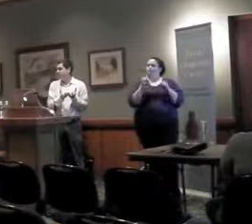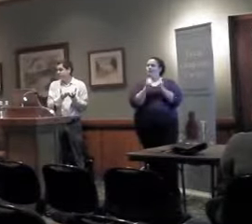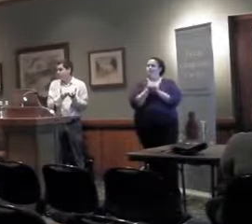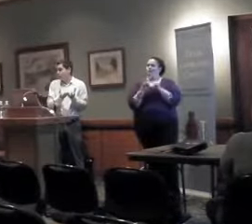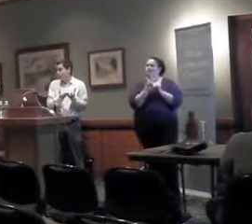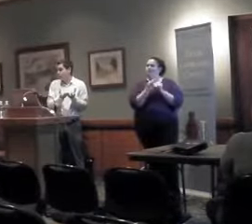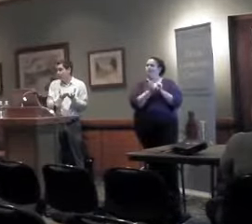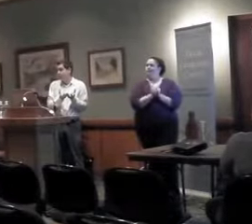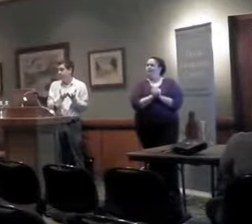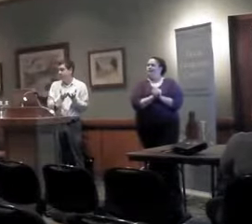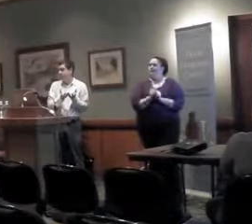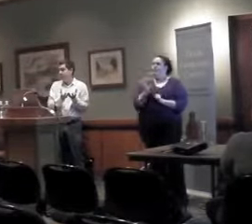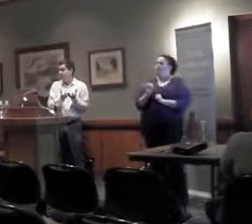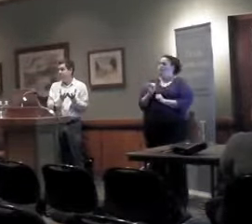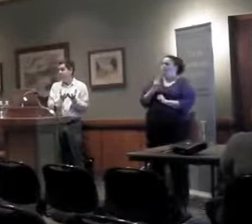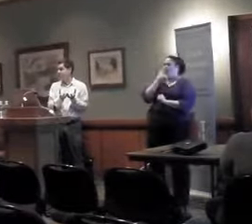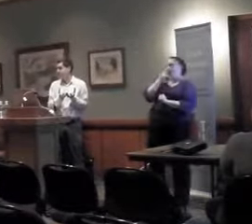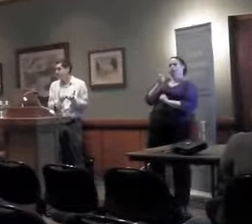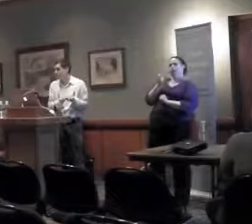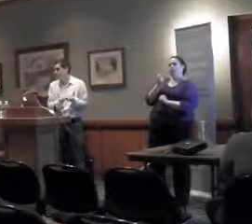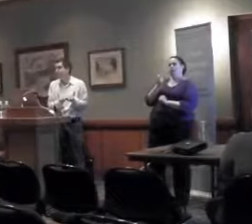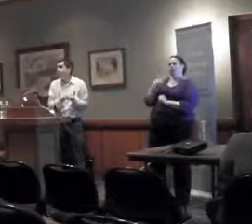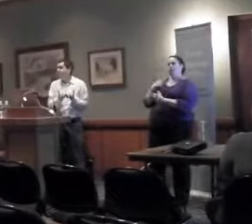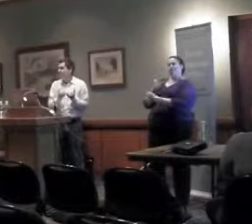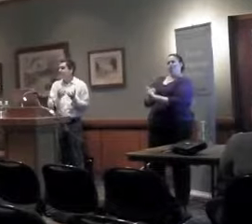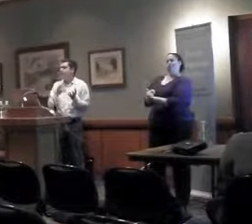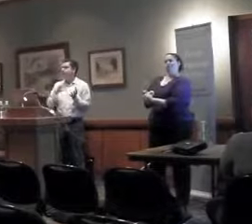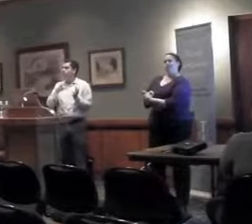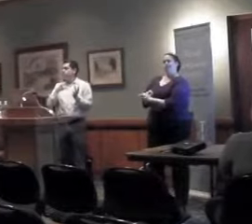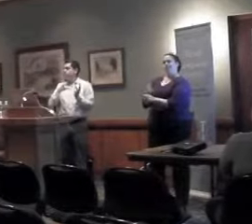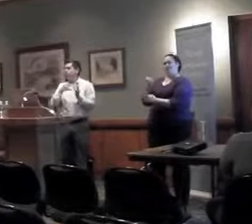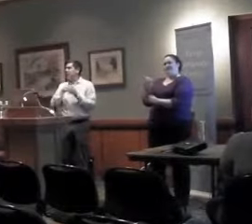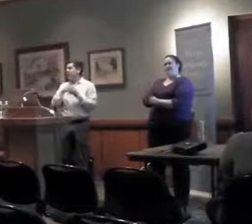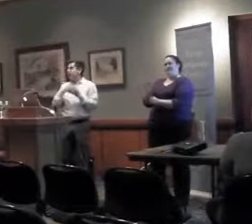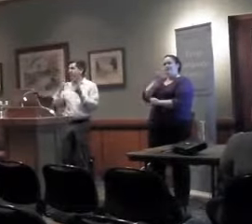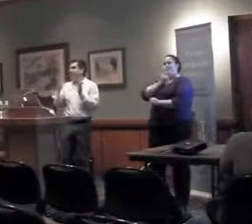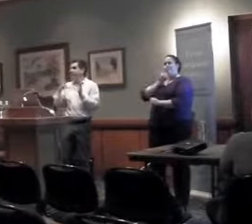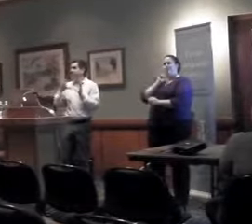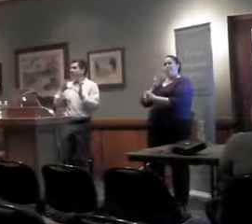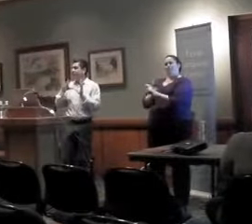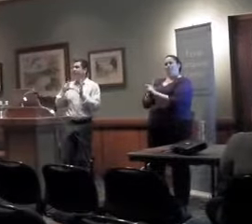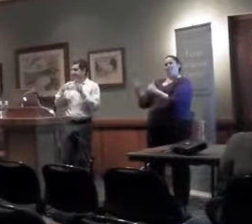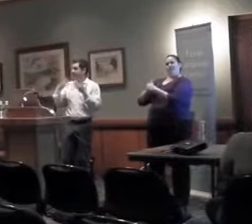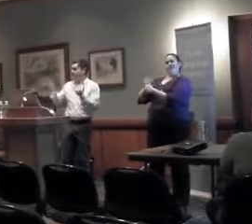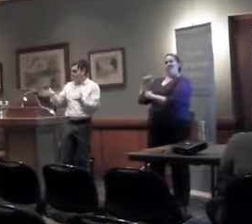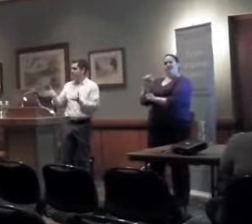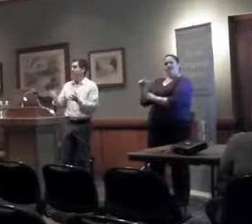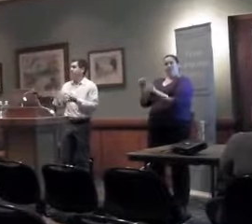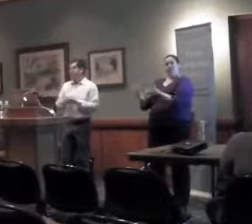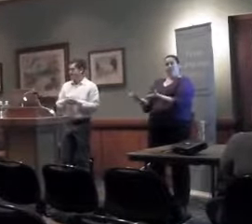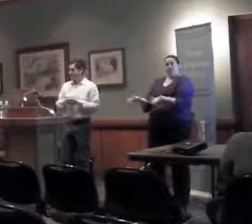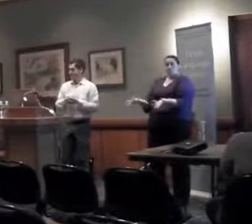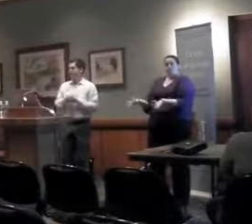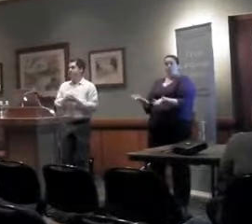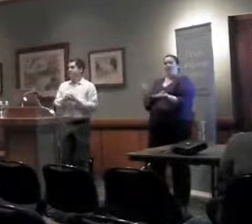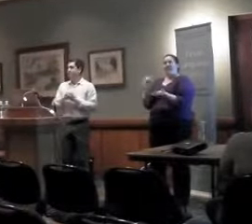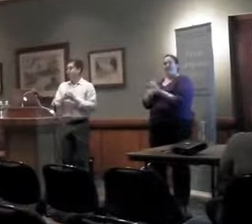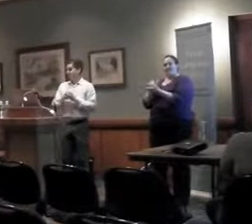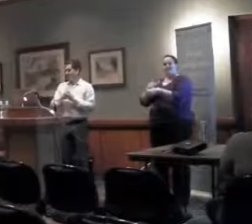interesting. And so I took my first ASL class when I was 19 years old. And so I think that and it was accepted as a